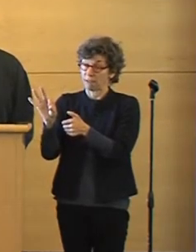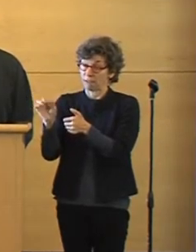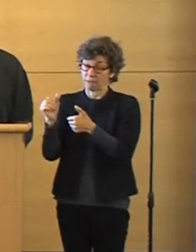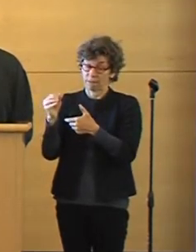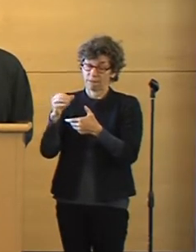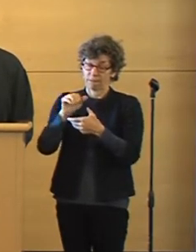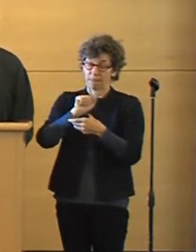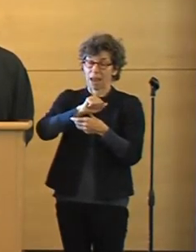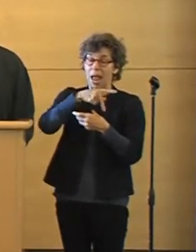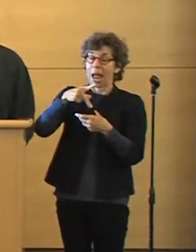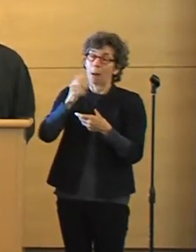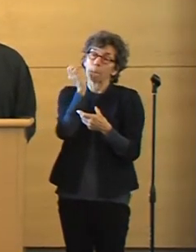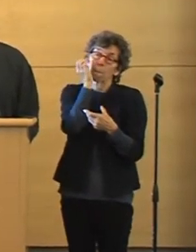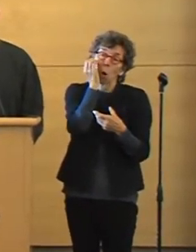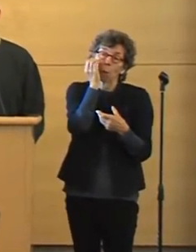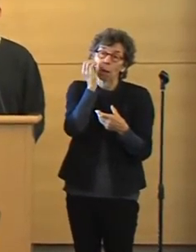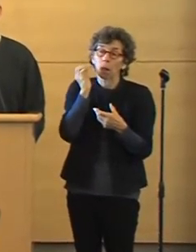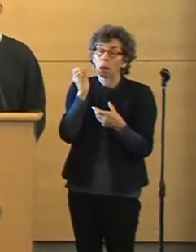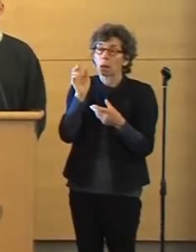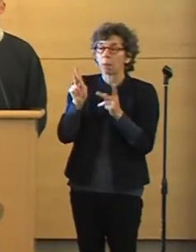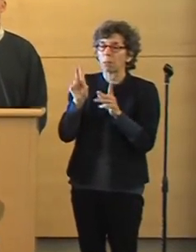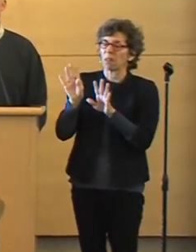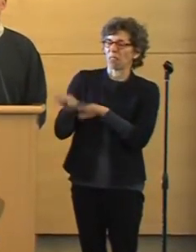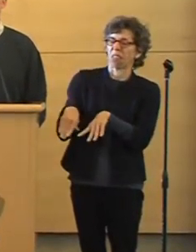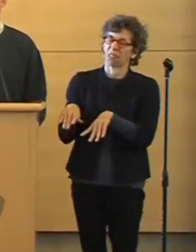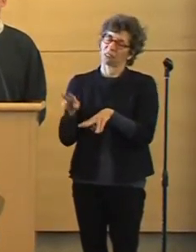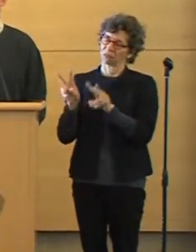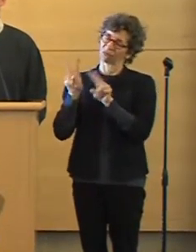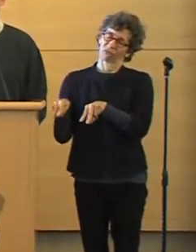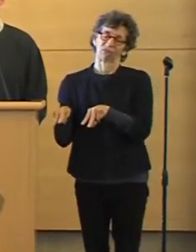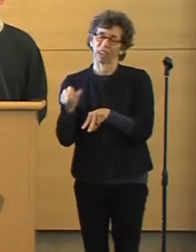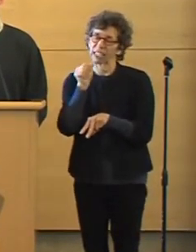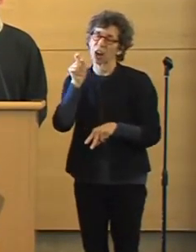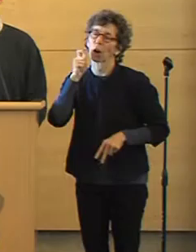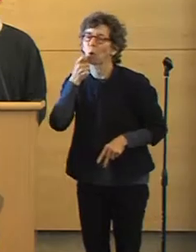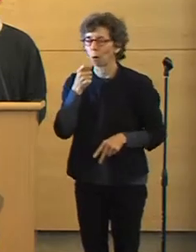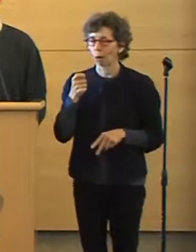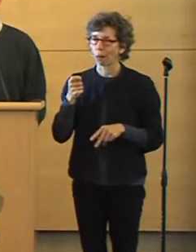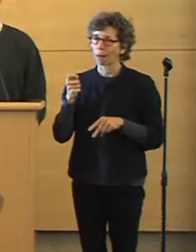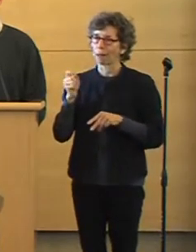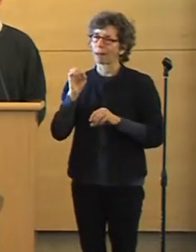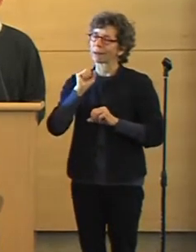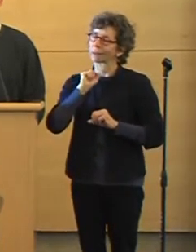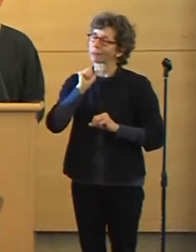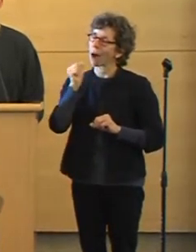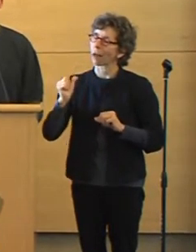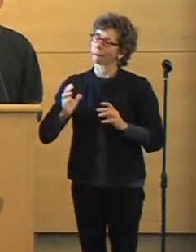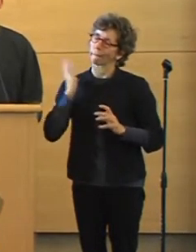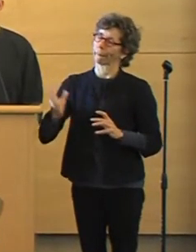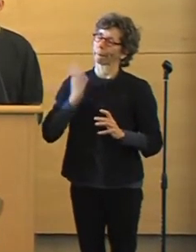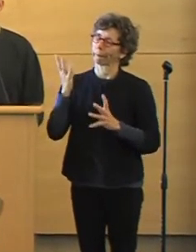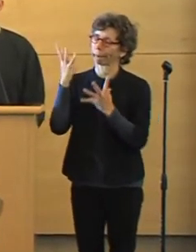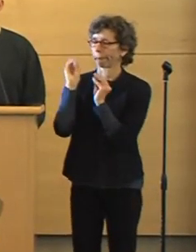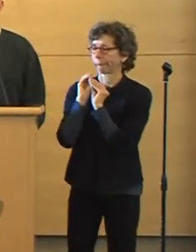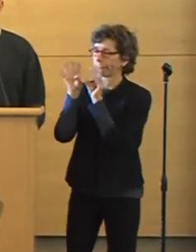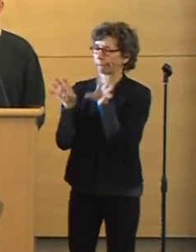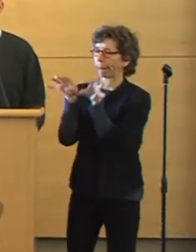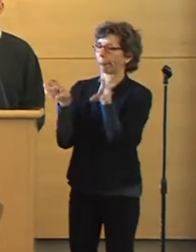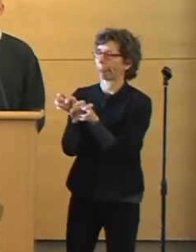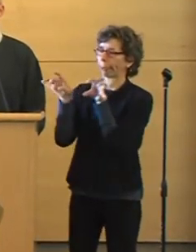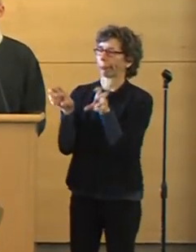see as the sort of video game visualization of our communication. If it isn't suitable for